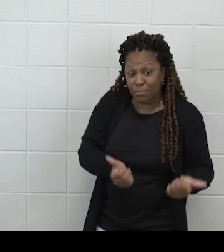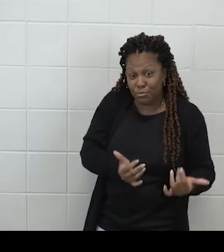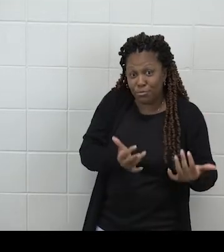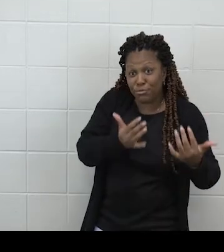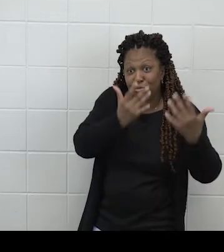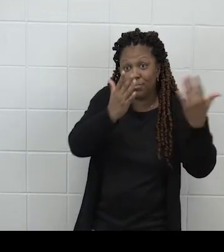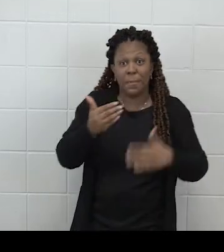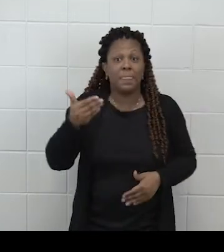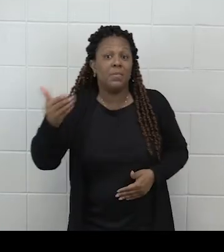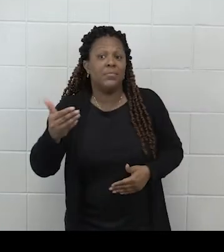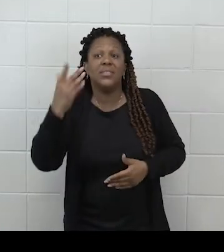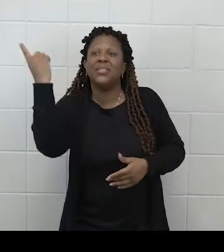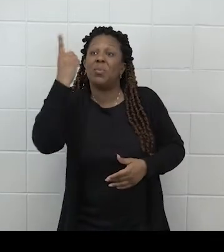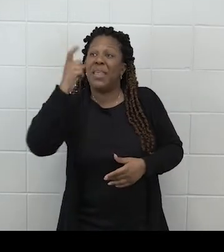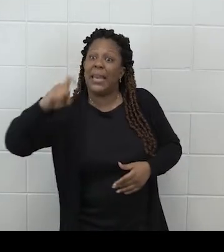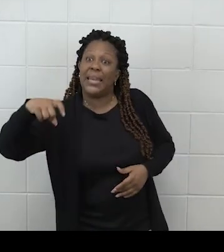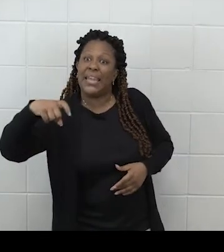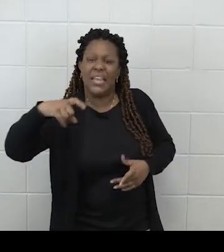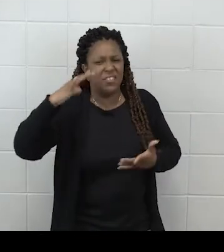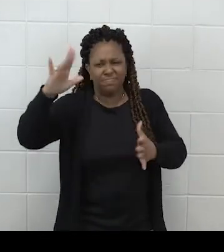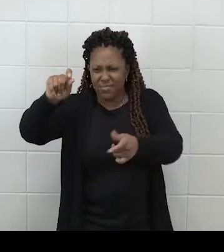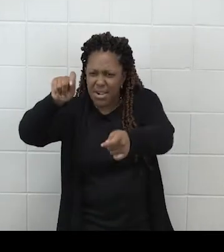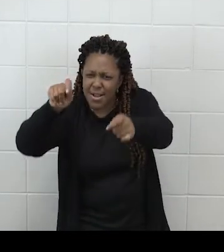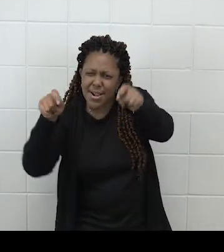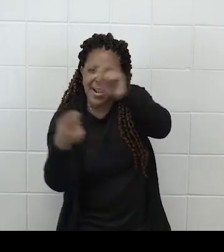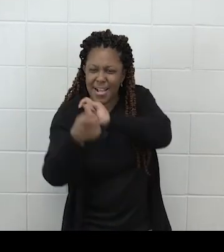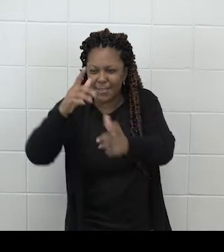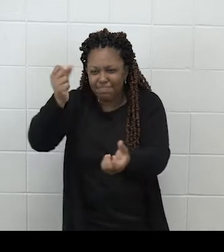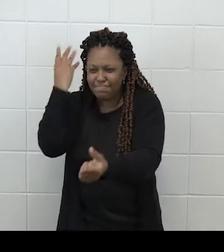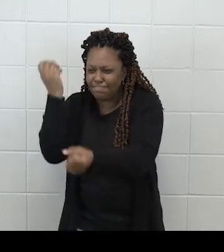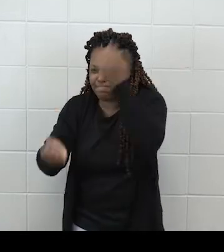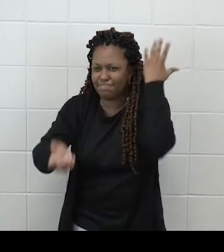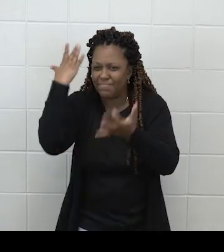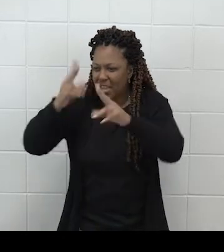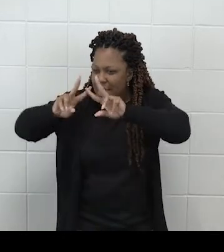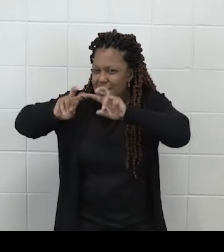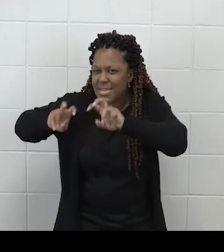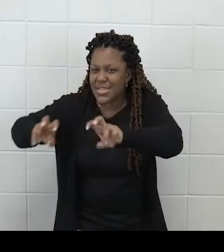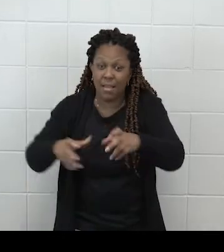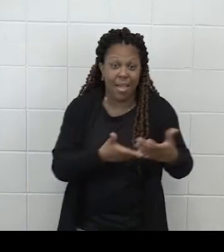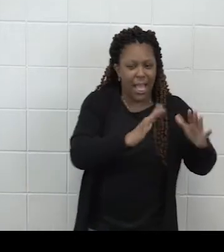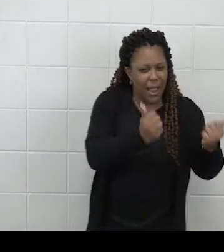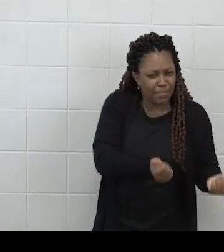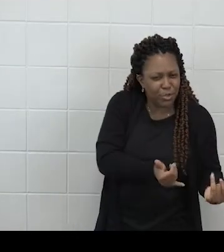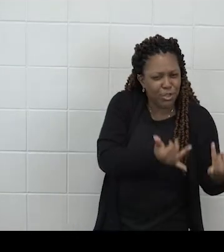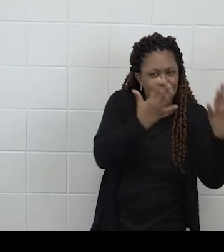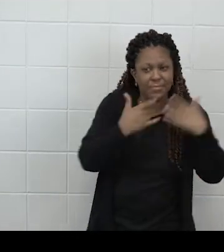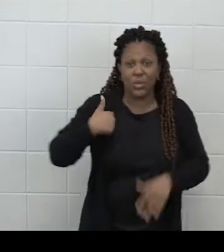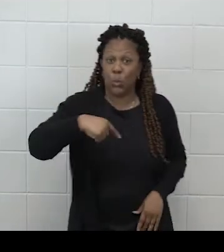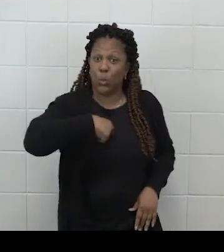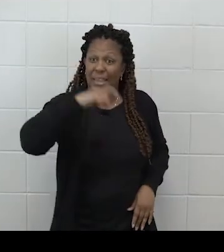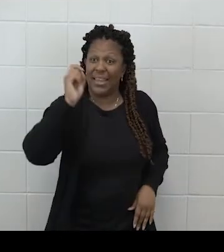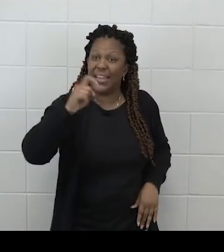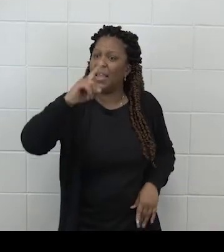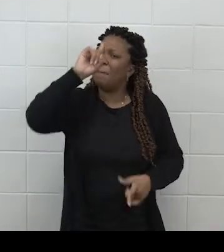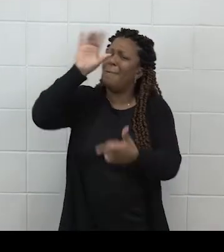beliefs, then what do we even believe? Let it burn. And what are the necessary means to let our people breathe? Let it burn. Burn the grief and